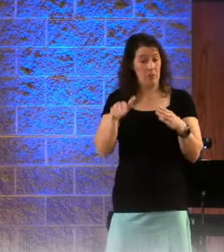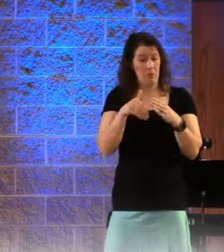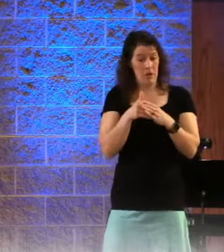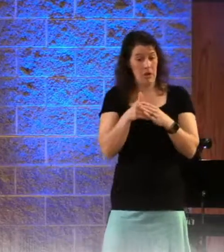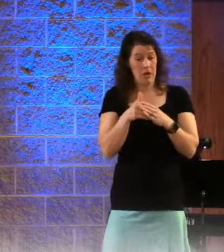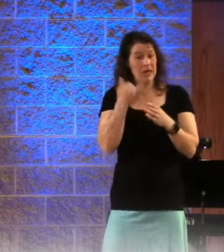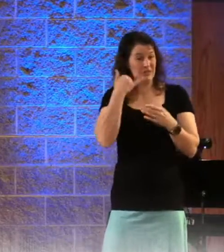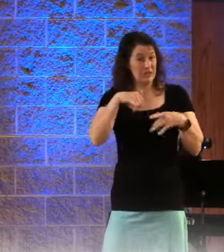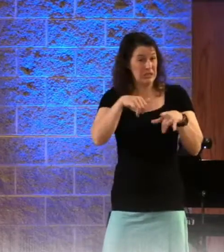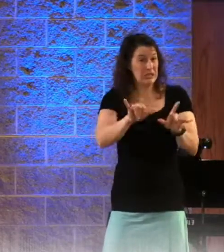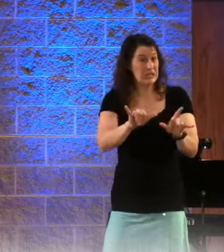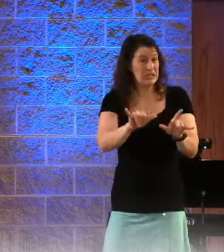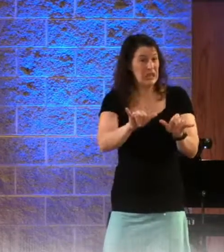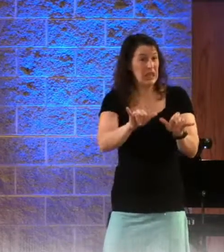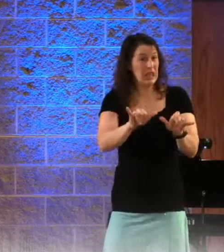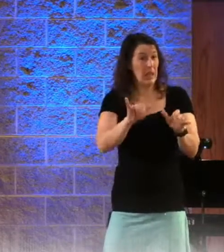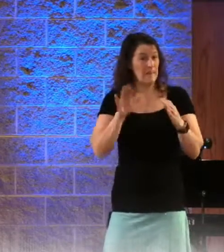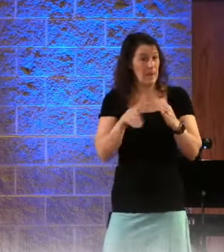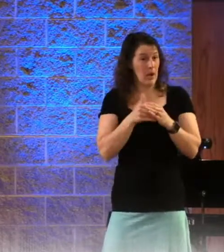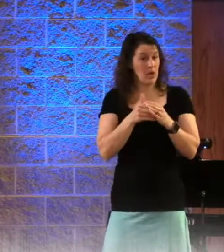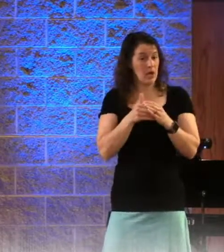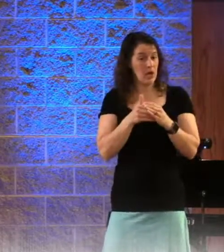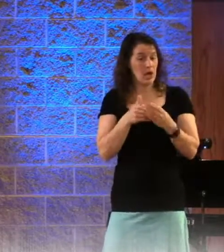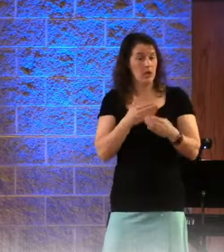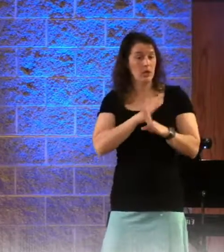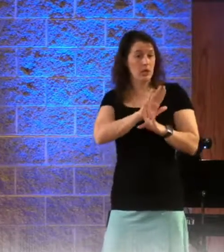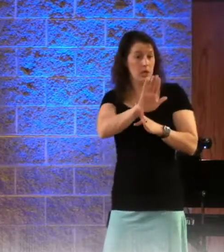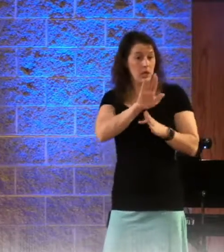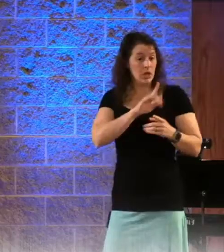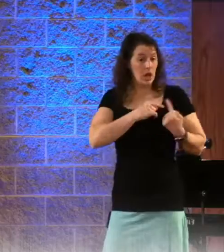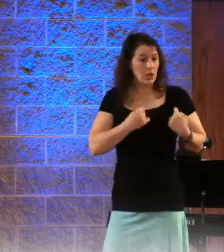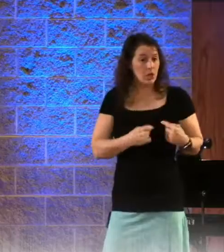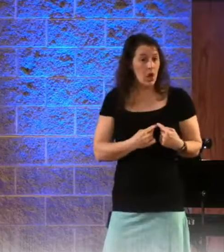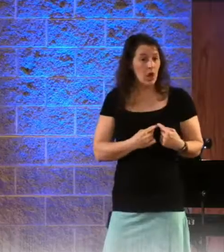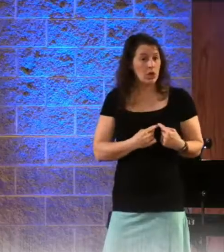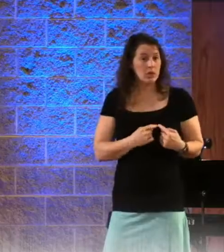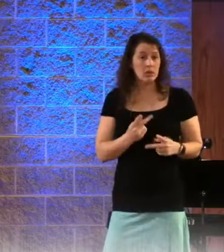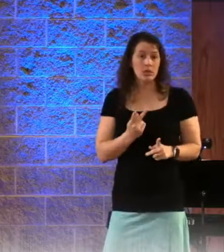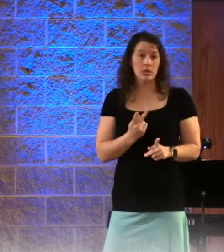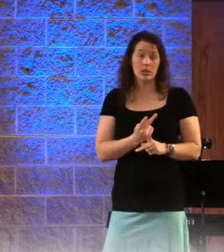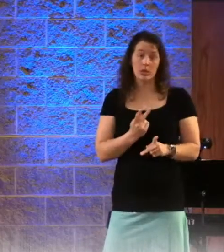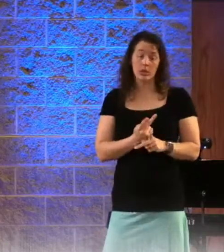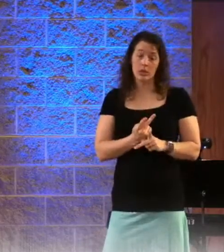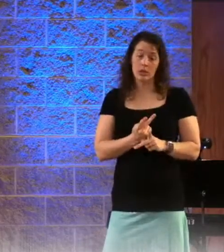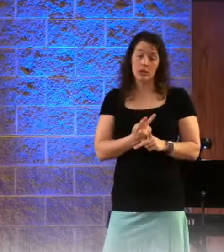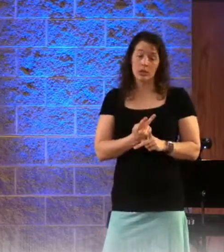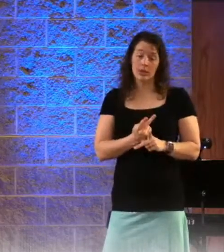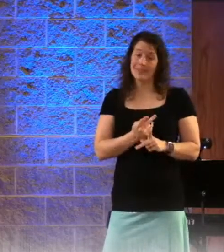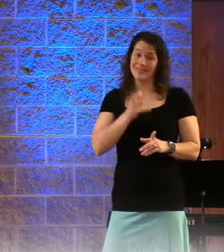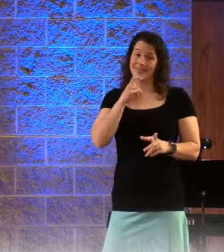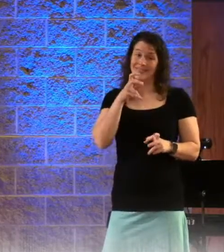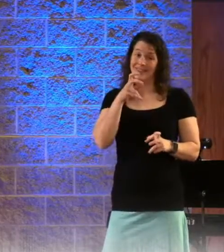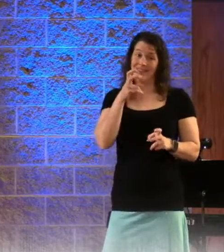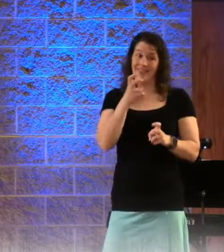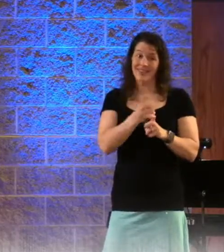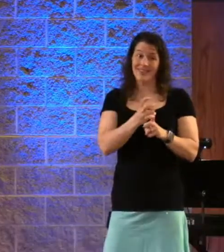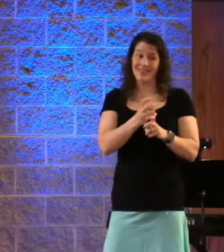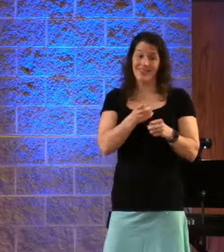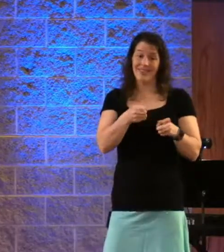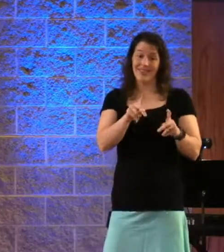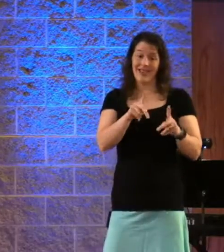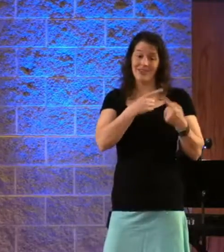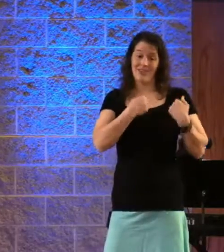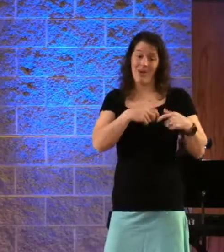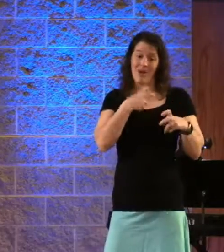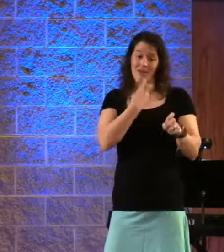pulpit, if you're still married, guard your heart. Guard your heart. It is not difficult to let your heart get hard.